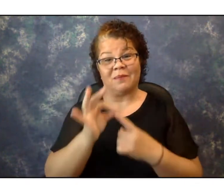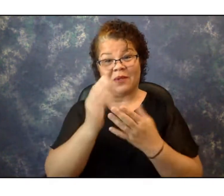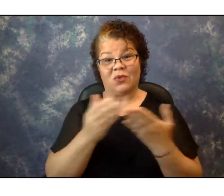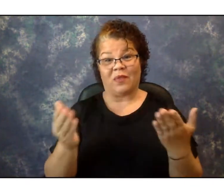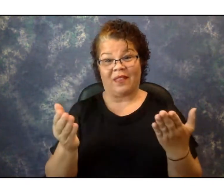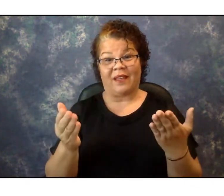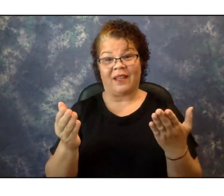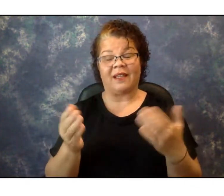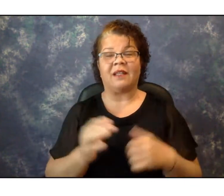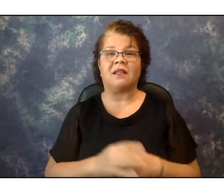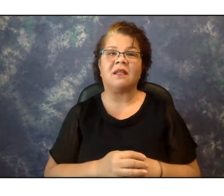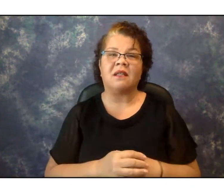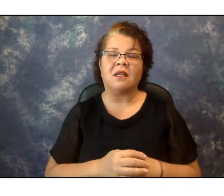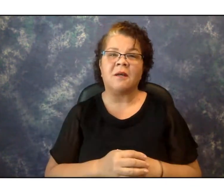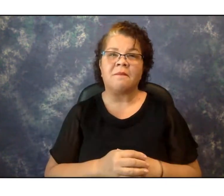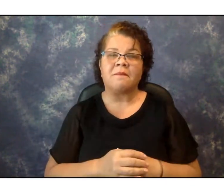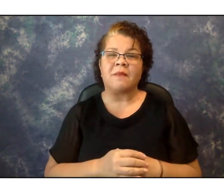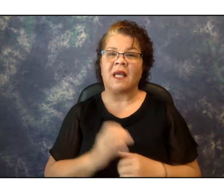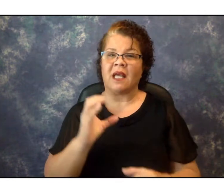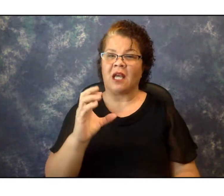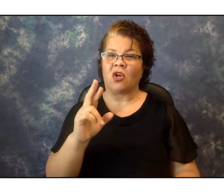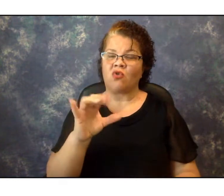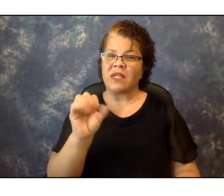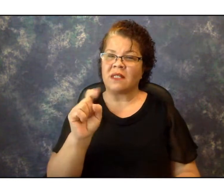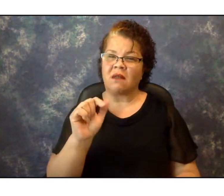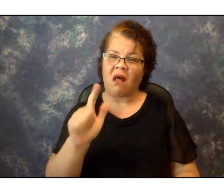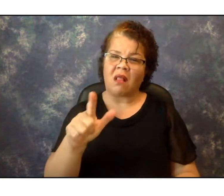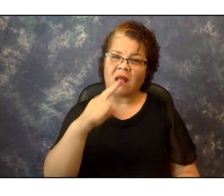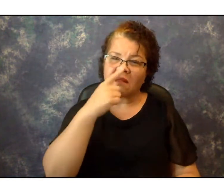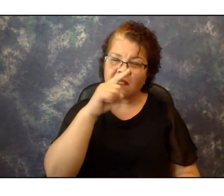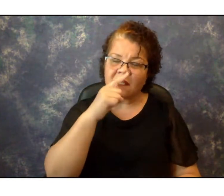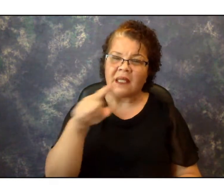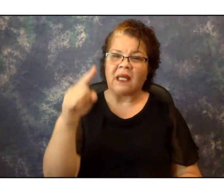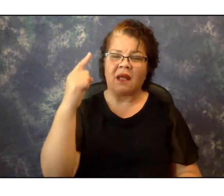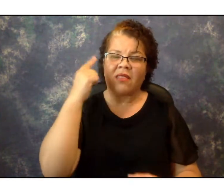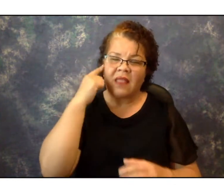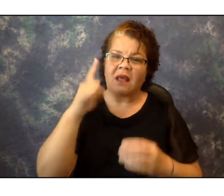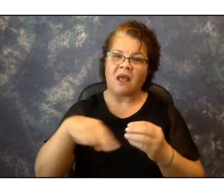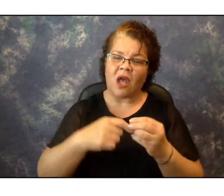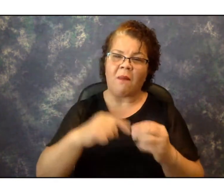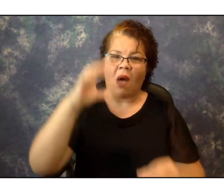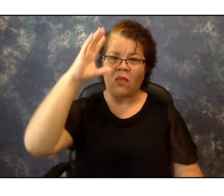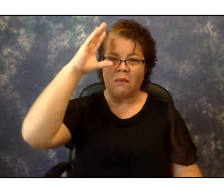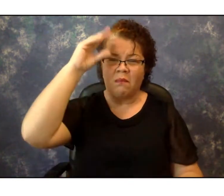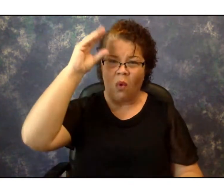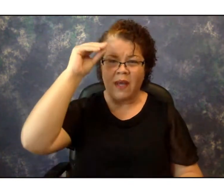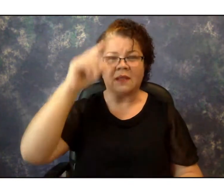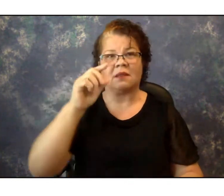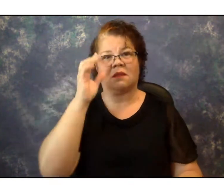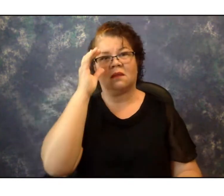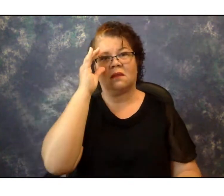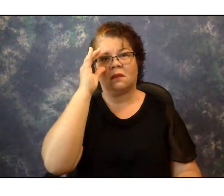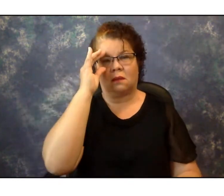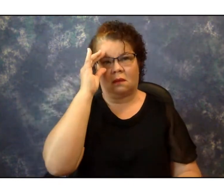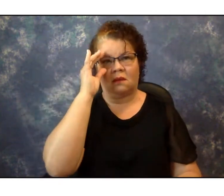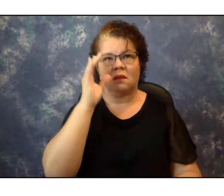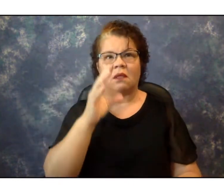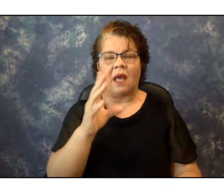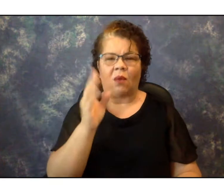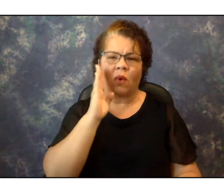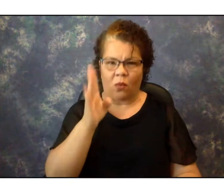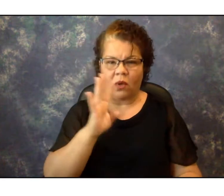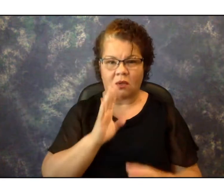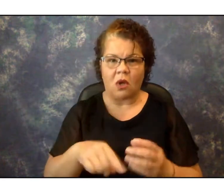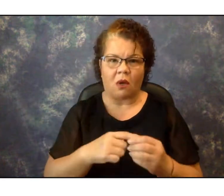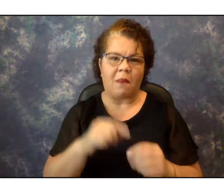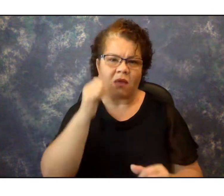if you could pick up for us, thinking about the boys, thinking about, and we're gonna talk about the girls too, but